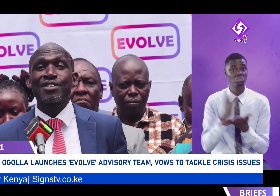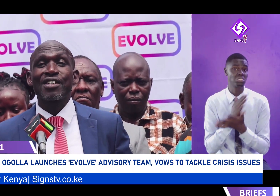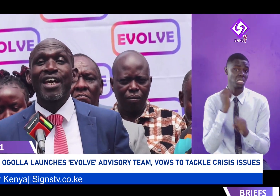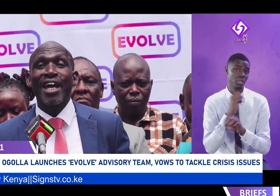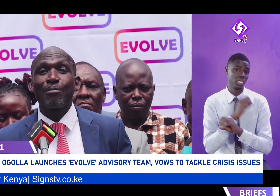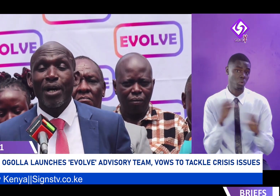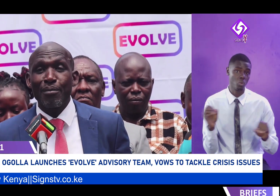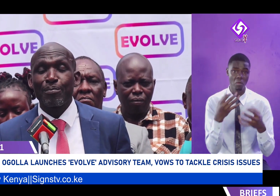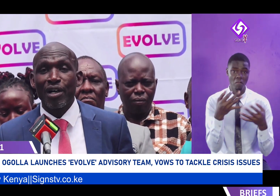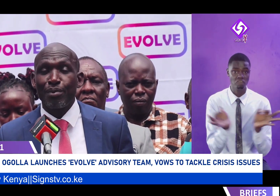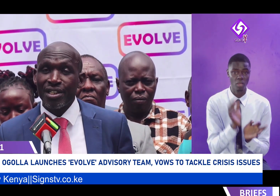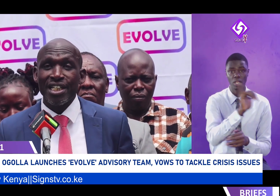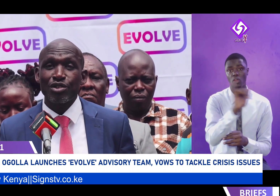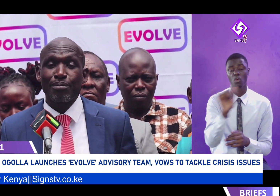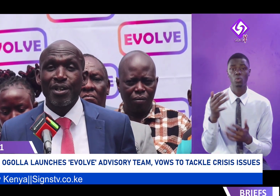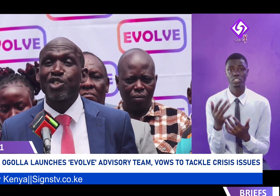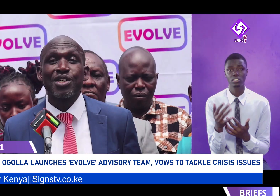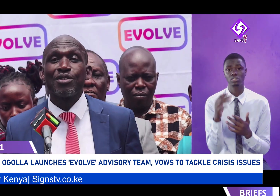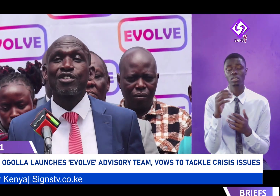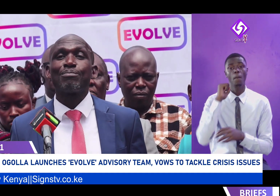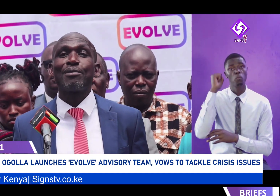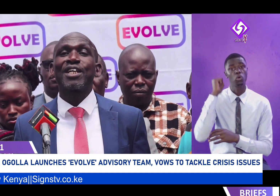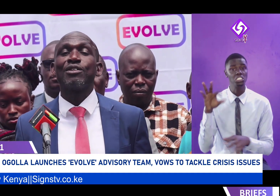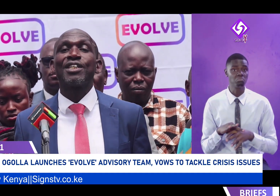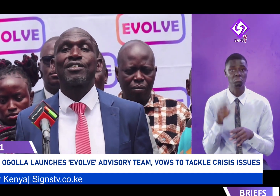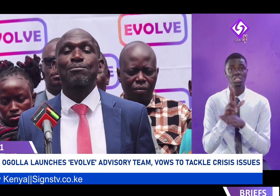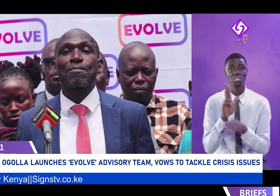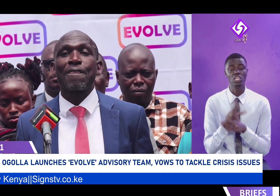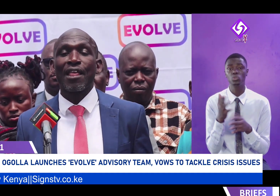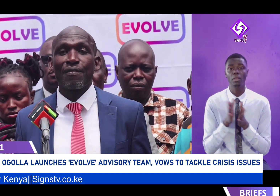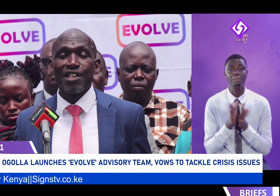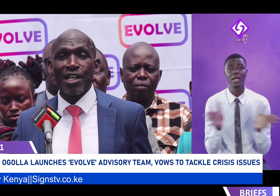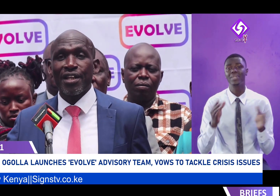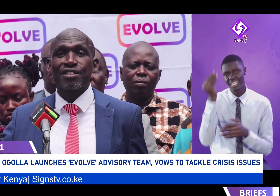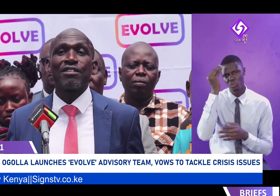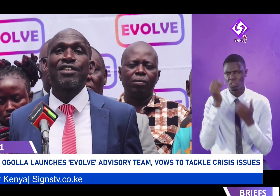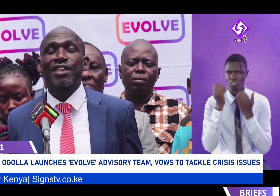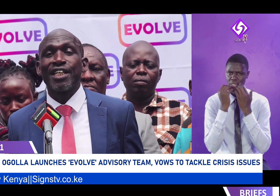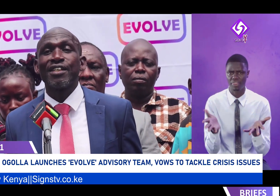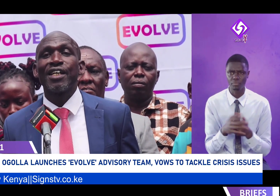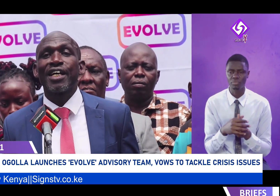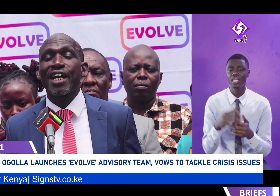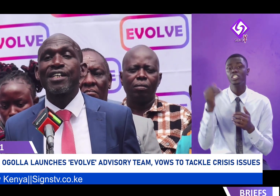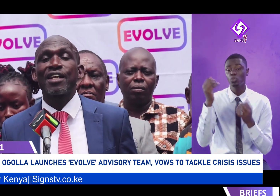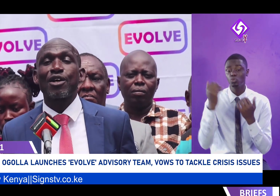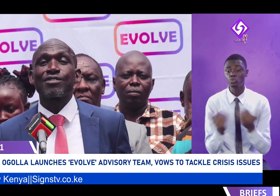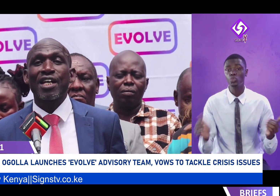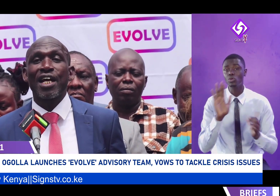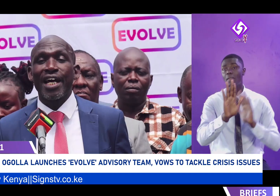those politicians you employ don't consume public education. They educate their children in a country like Australia, like